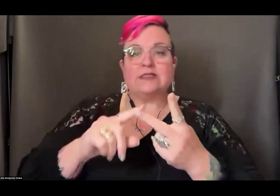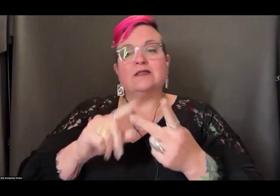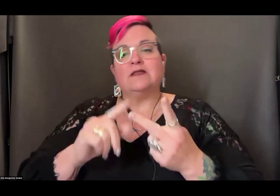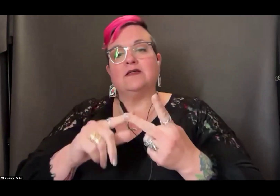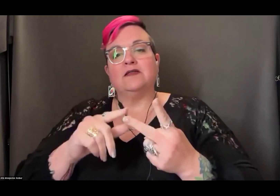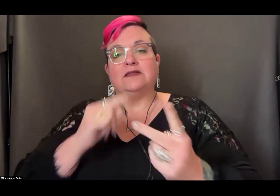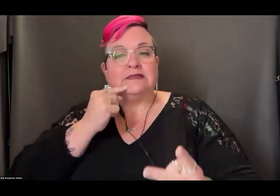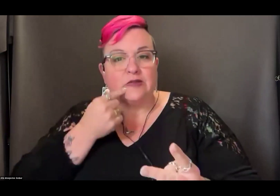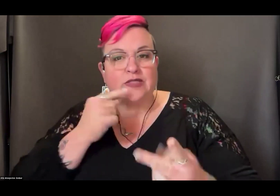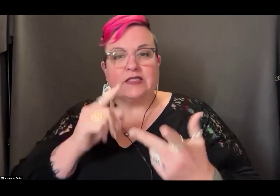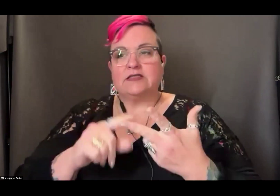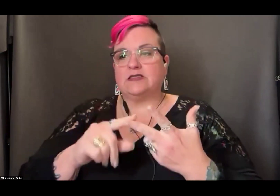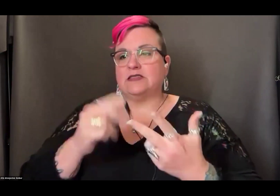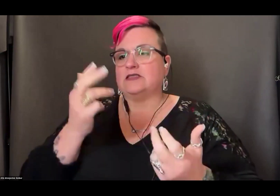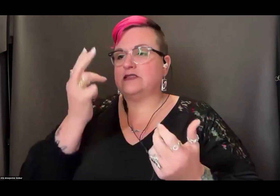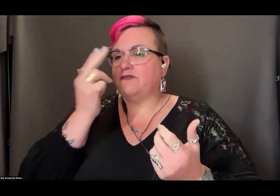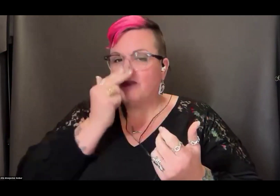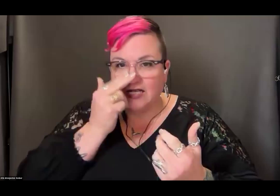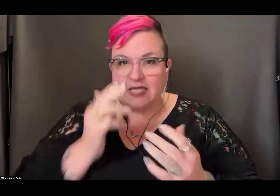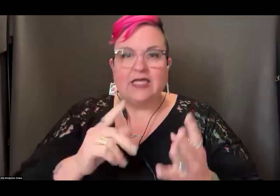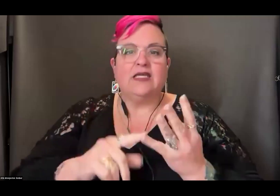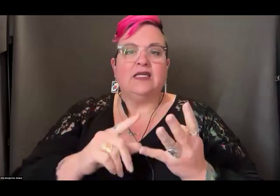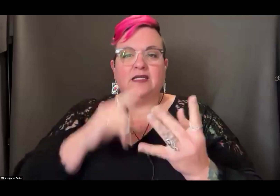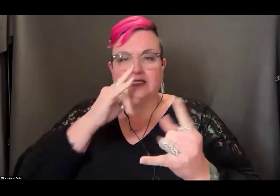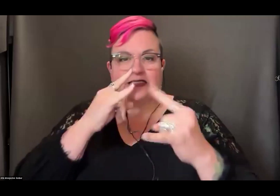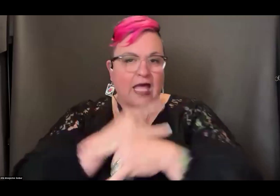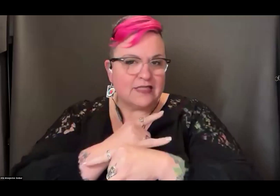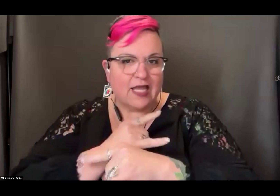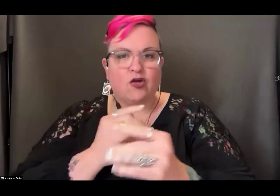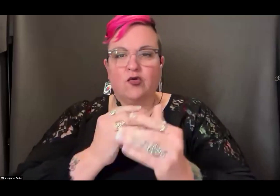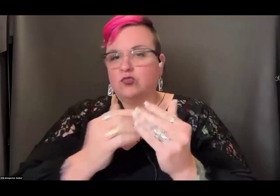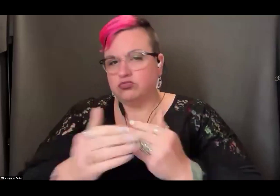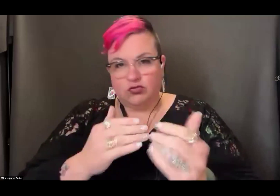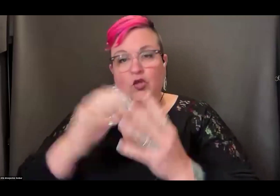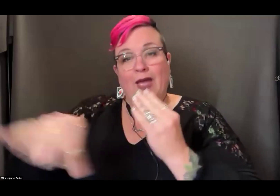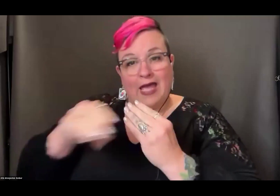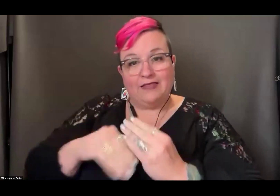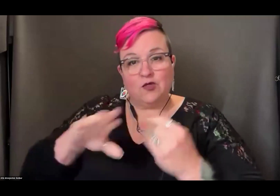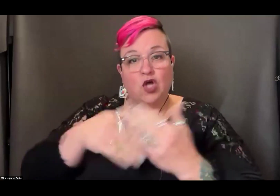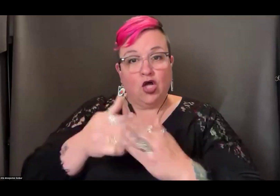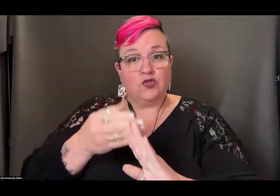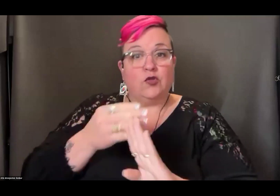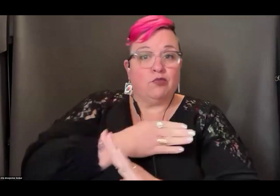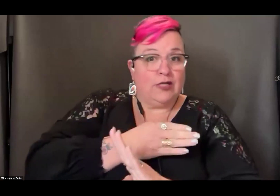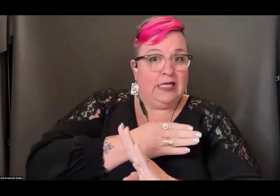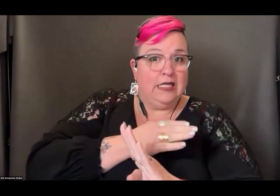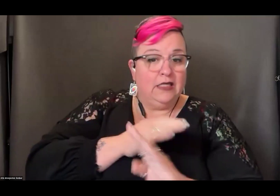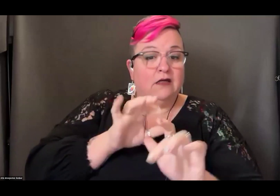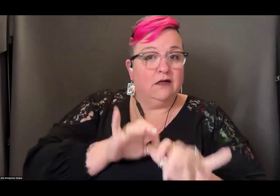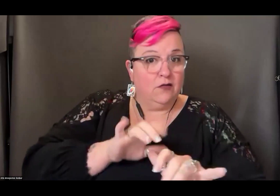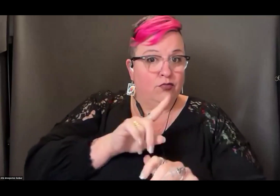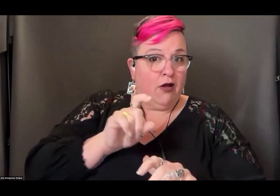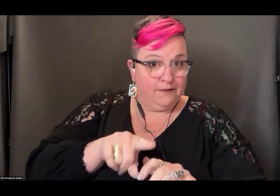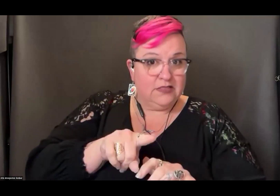um, funny, satire, what have you. So you add that all into the pre-prompt to get what you